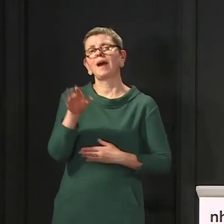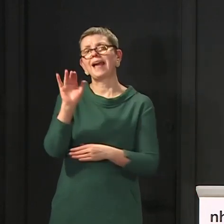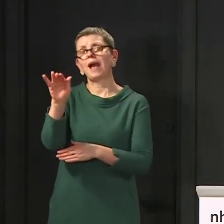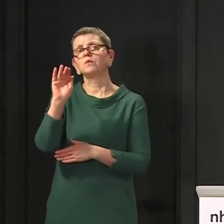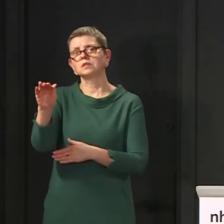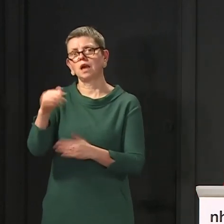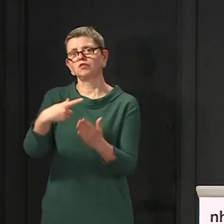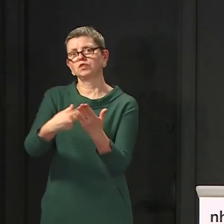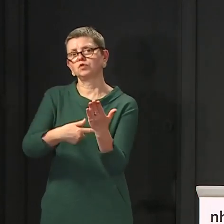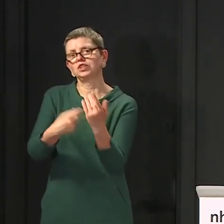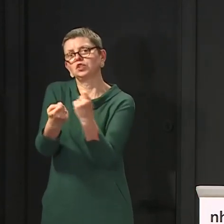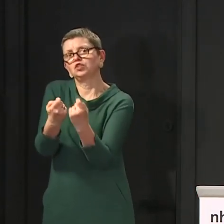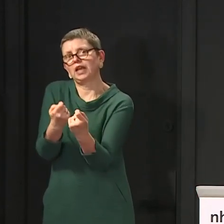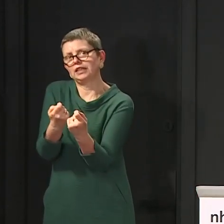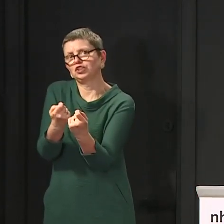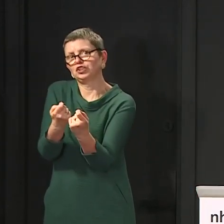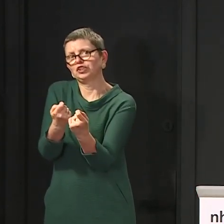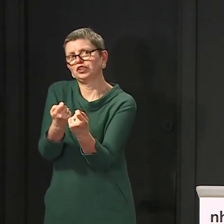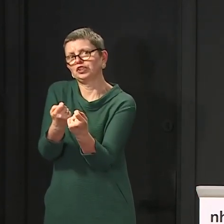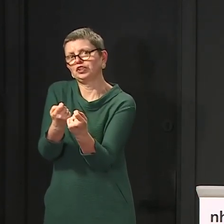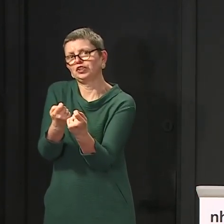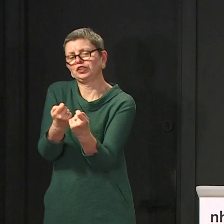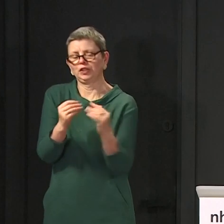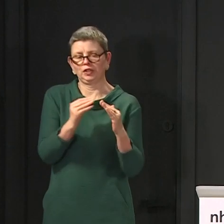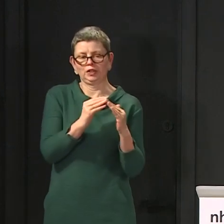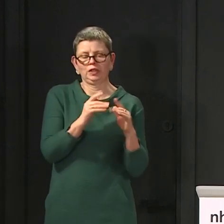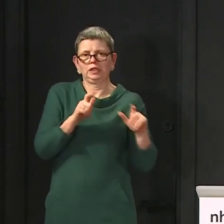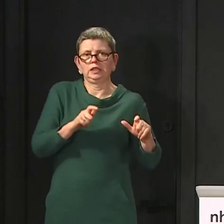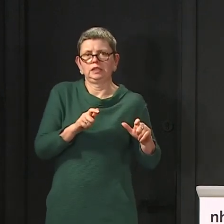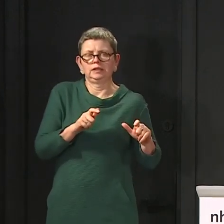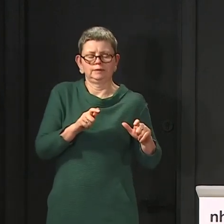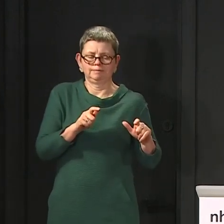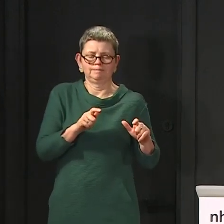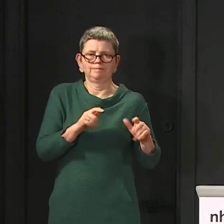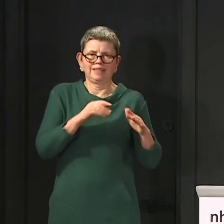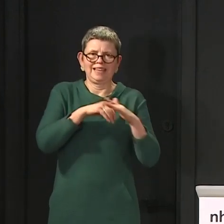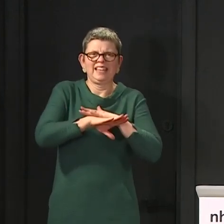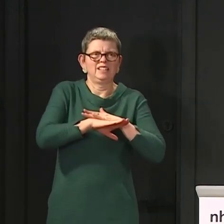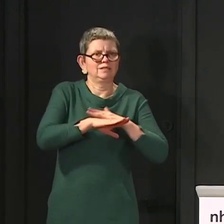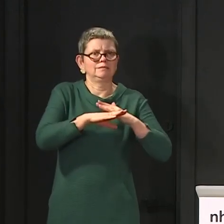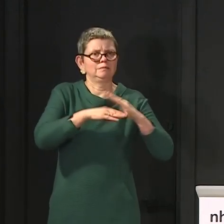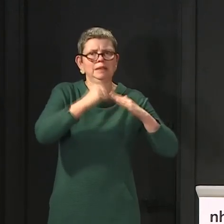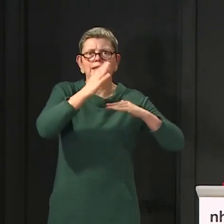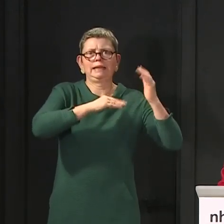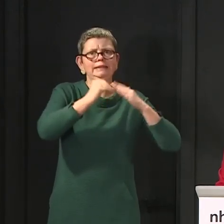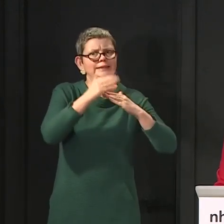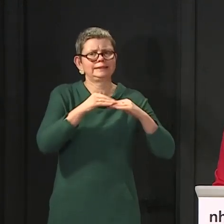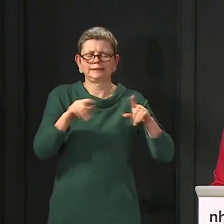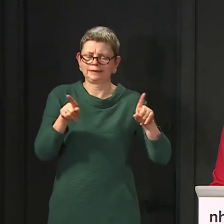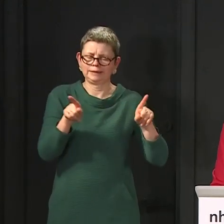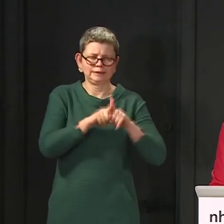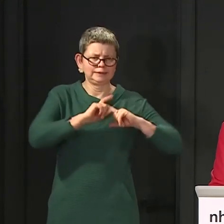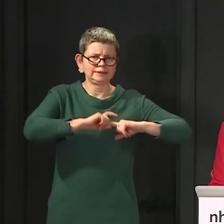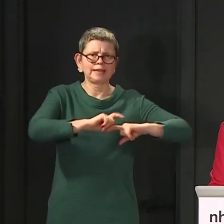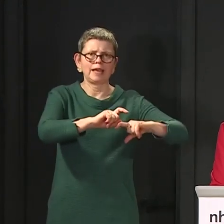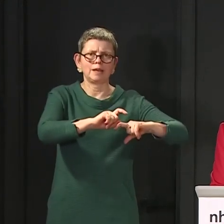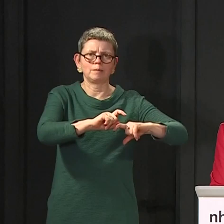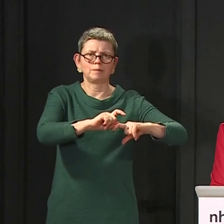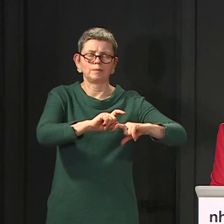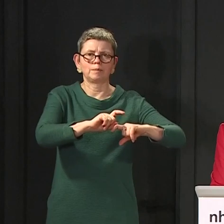than it is at the moment to lift them indoors. And that's why we've decided to make this one change today, because we think the risks